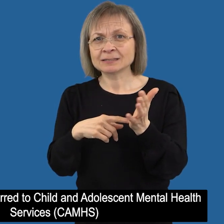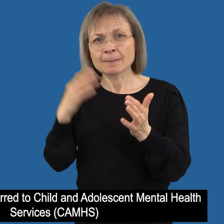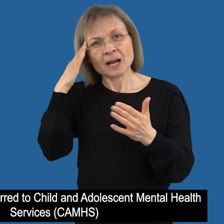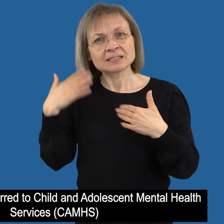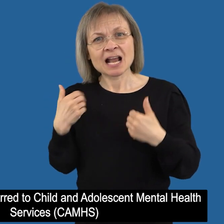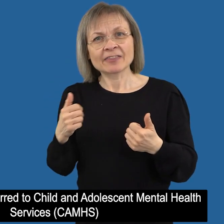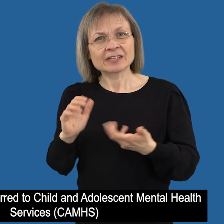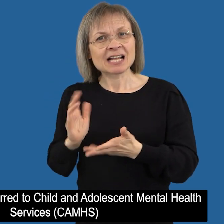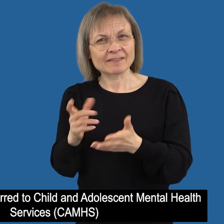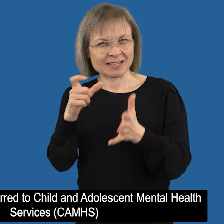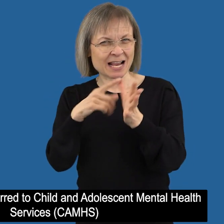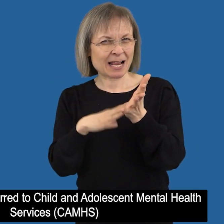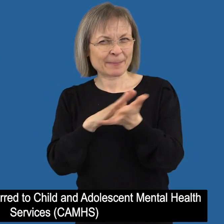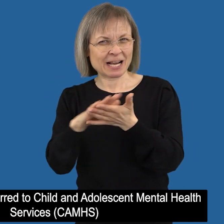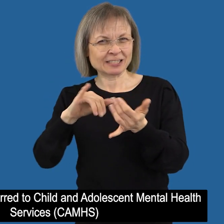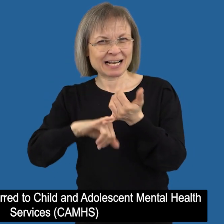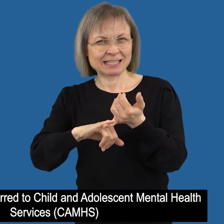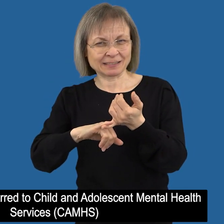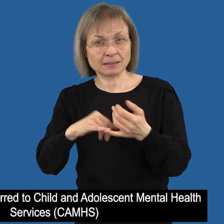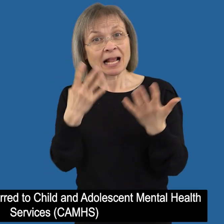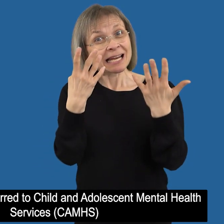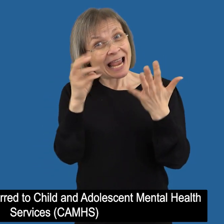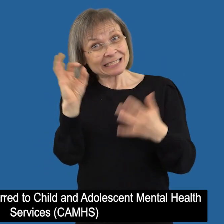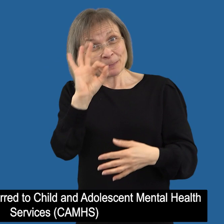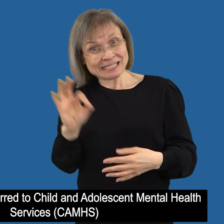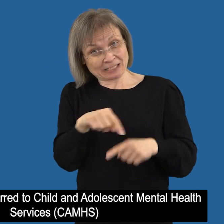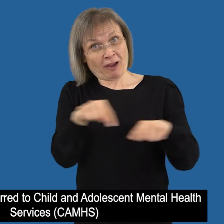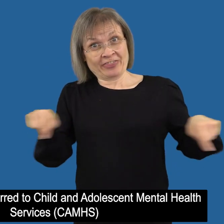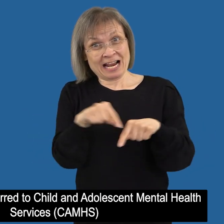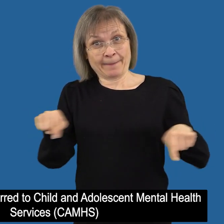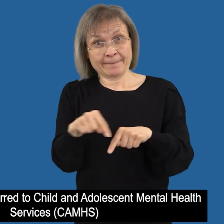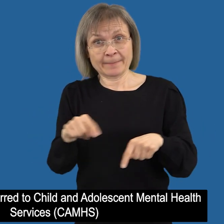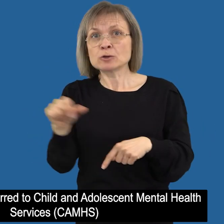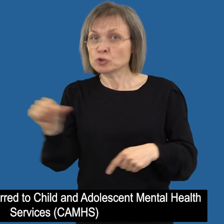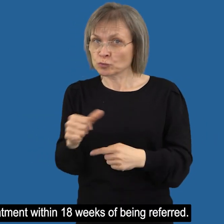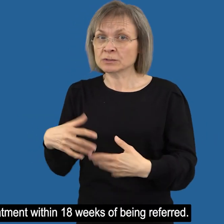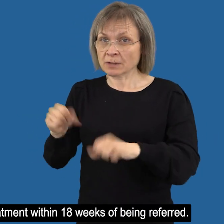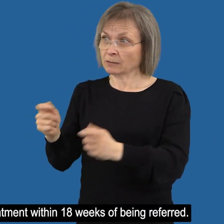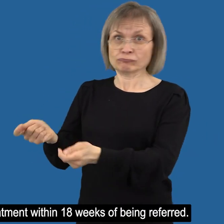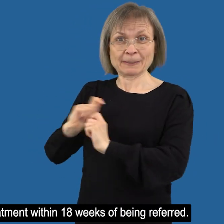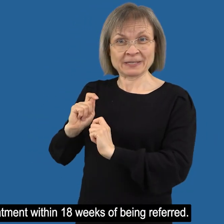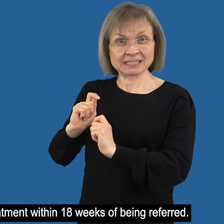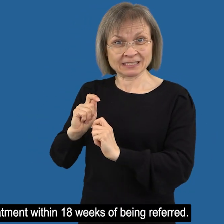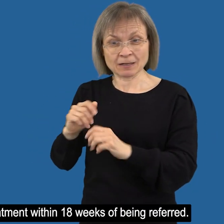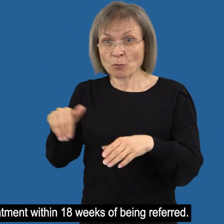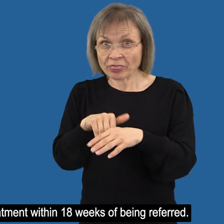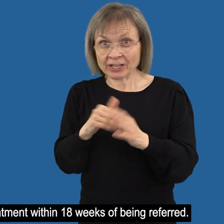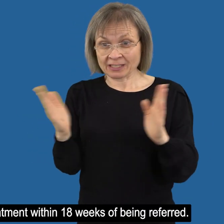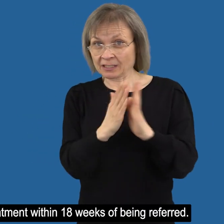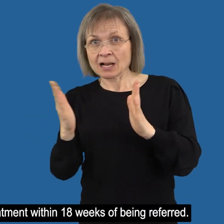%90 of those referred to Child and Adolescent Mental Health Services, CAMHS, should begin treatment within 18